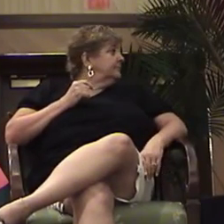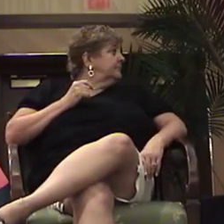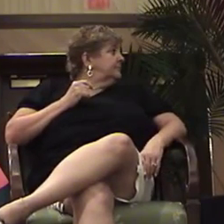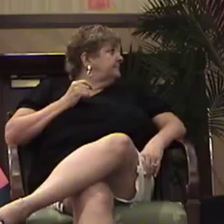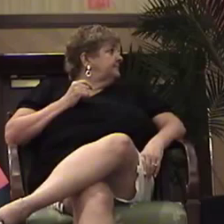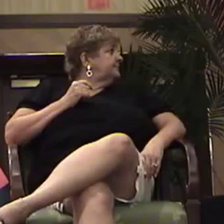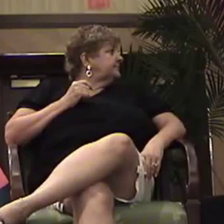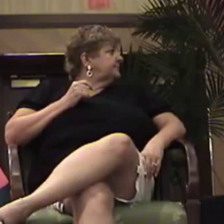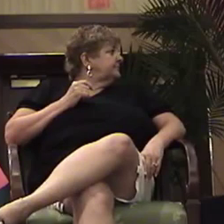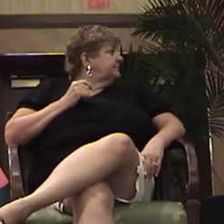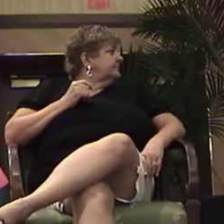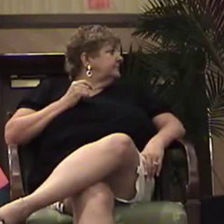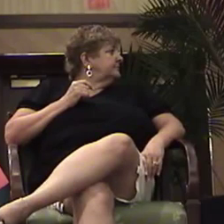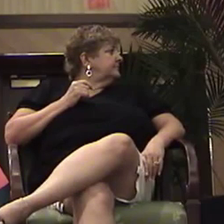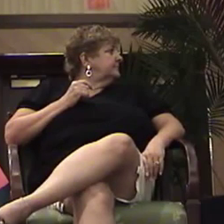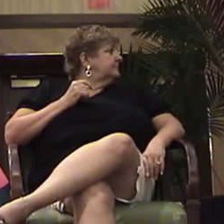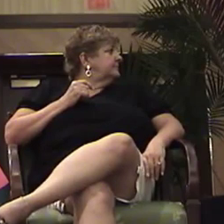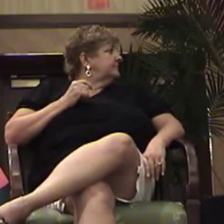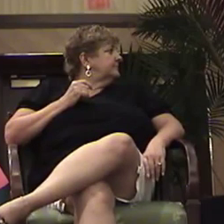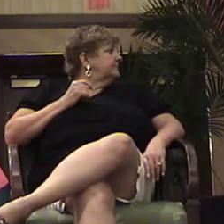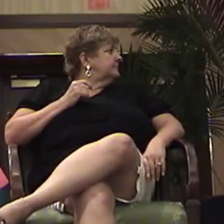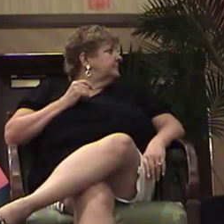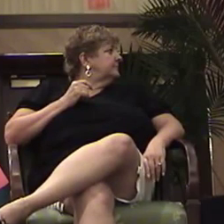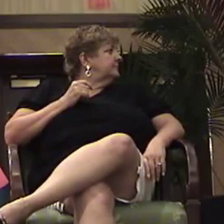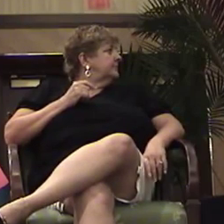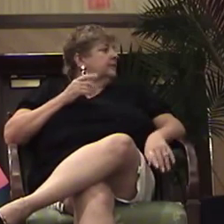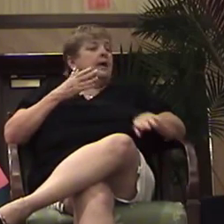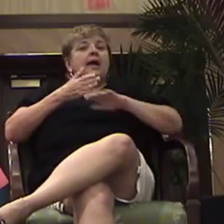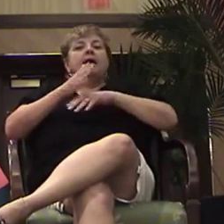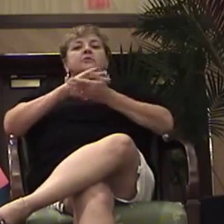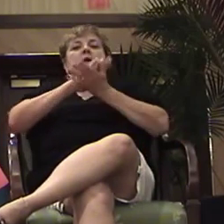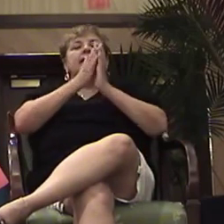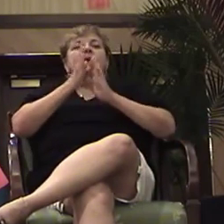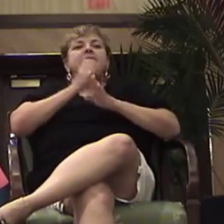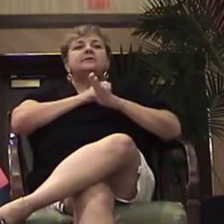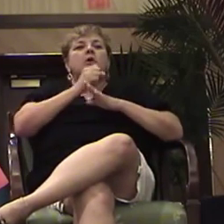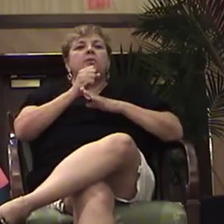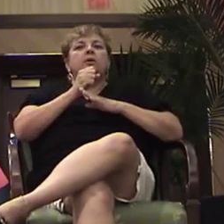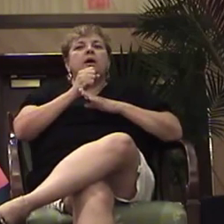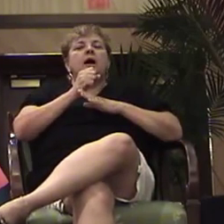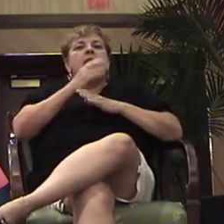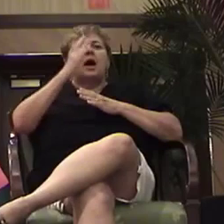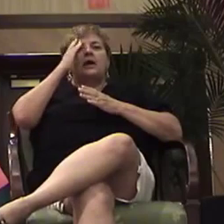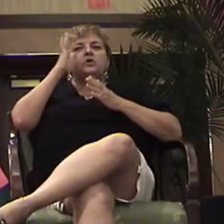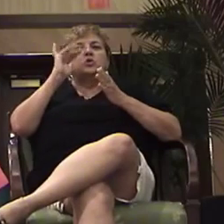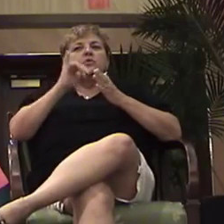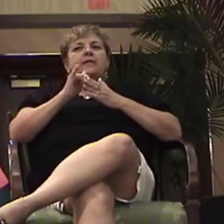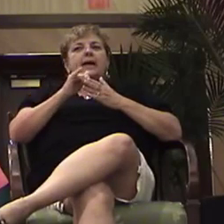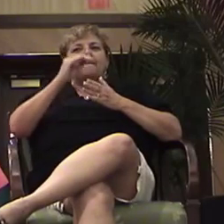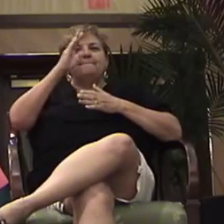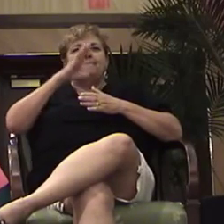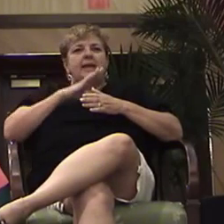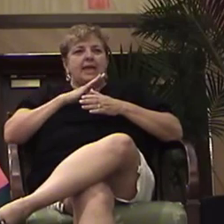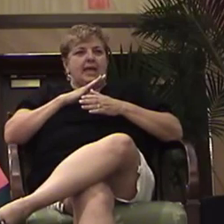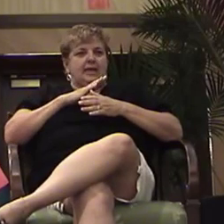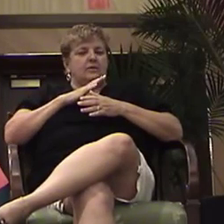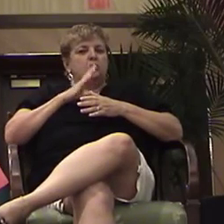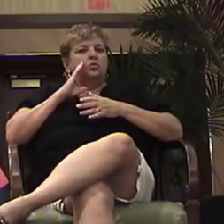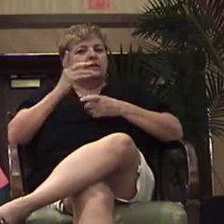I knew, after I got sober, I knew that man would have given me a drink if I needed it, if